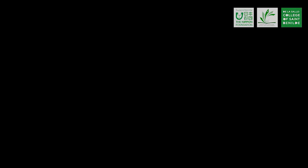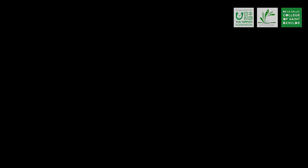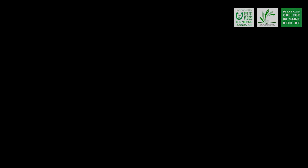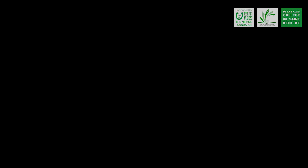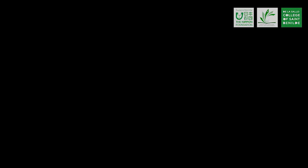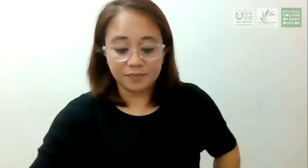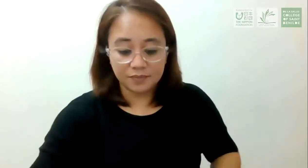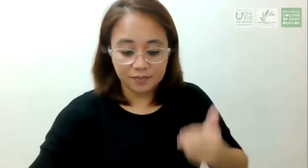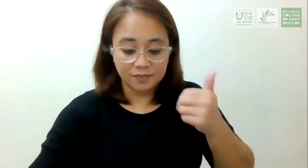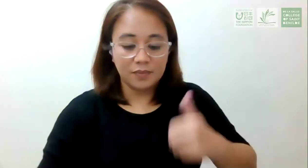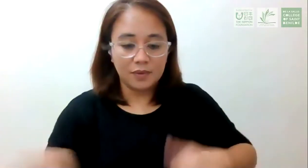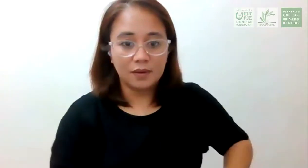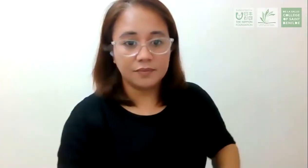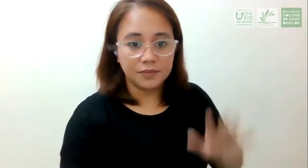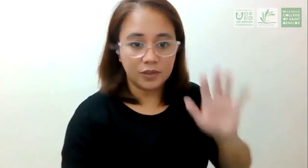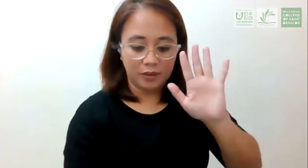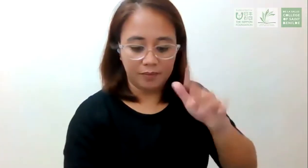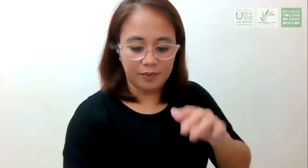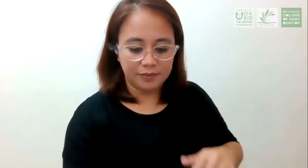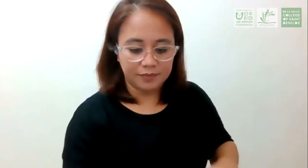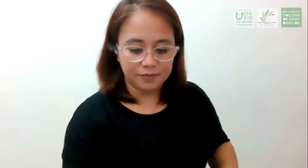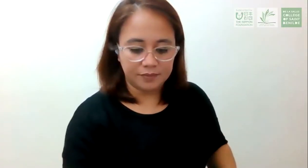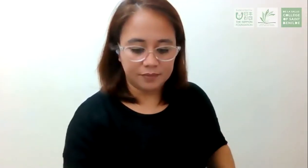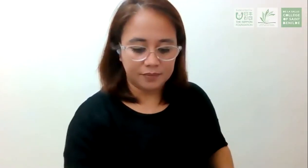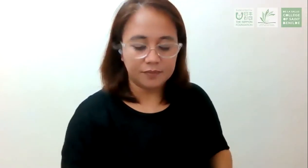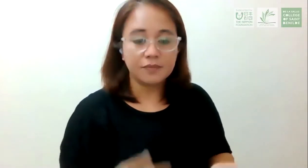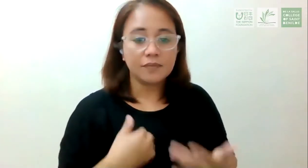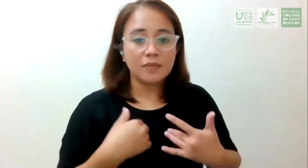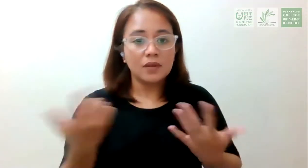but let's go back and let's go through the test.